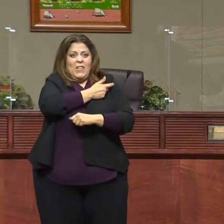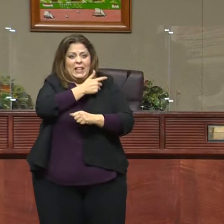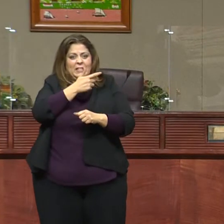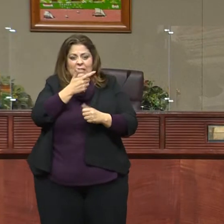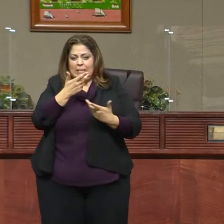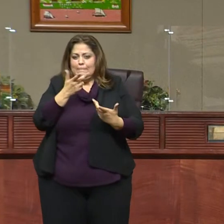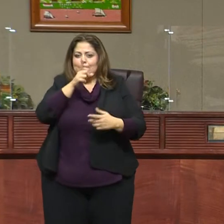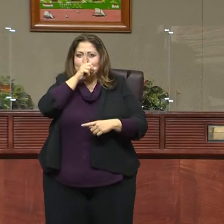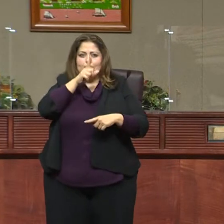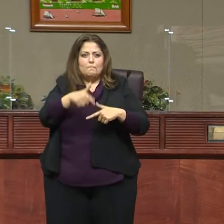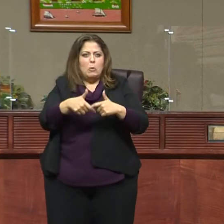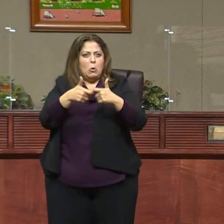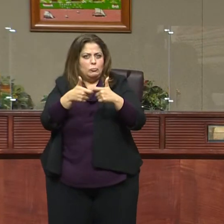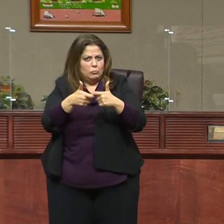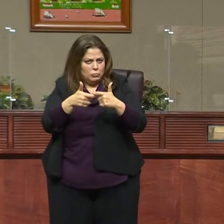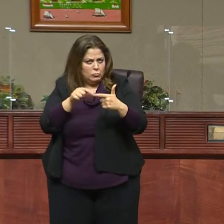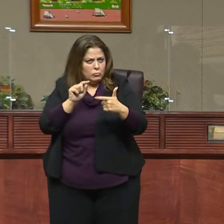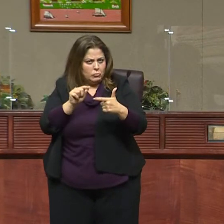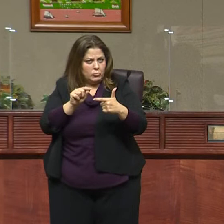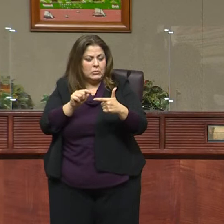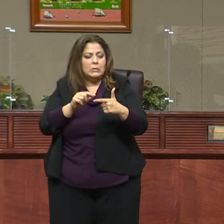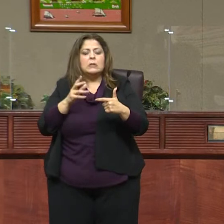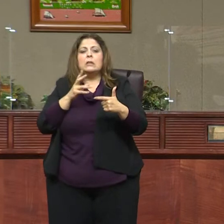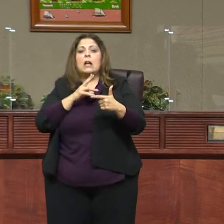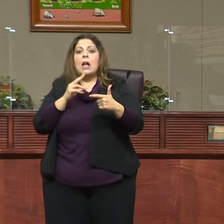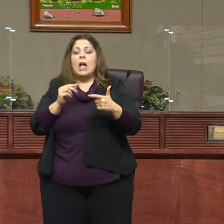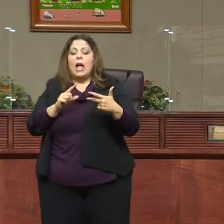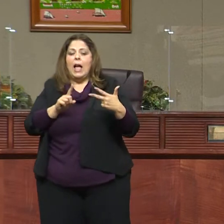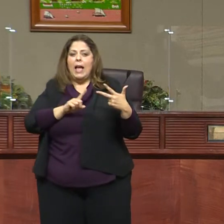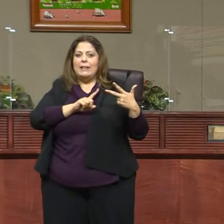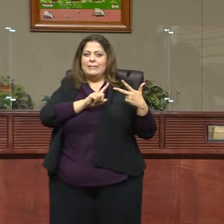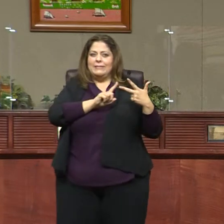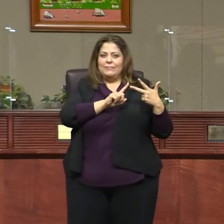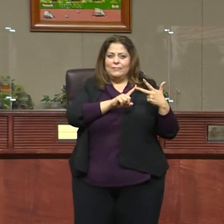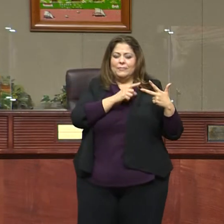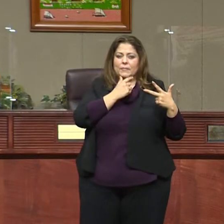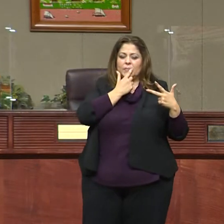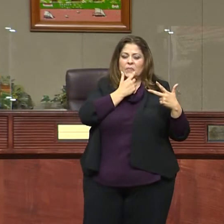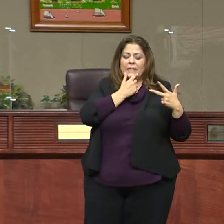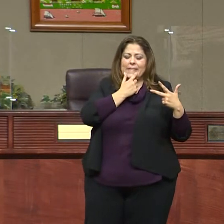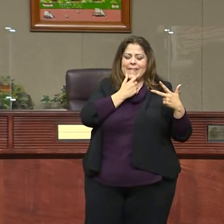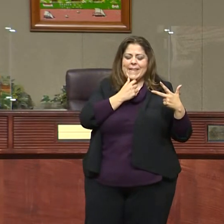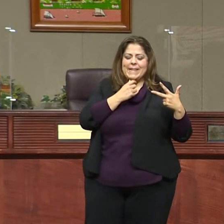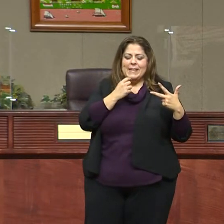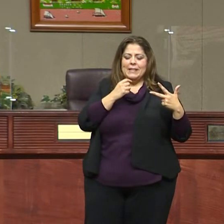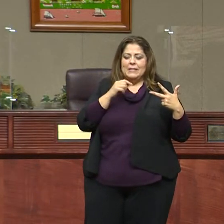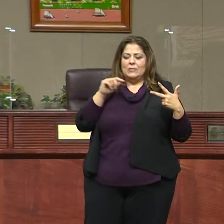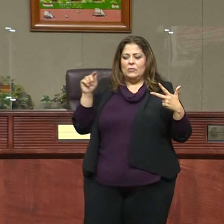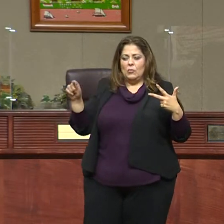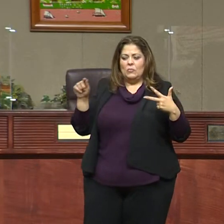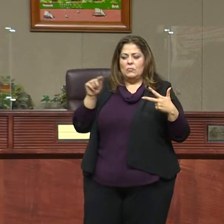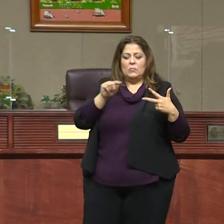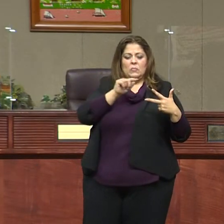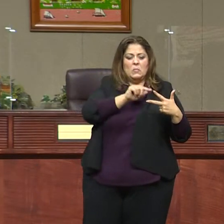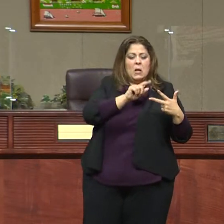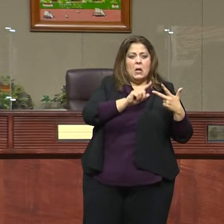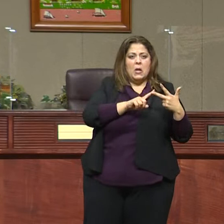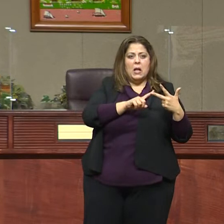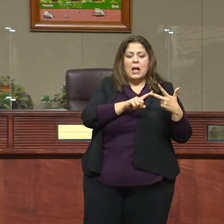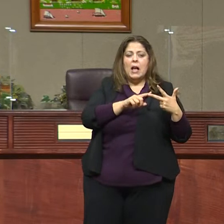availability within our community. And the last thing that we took into consideration was the fact